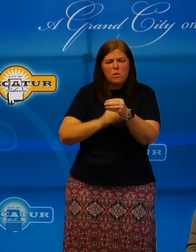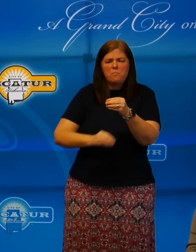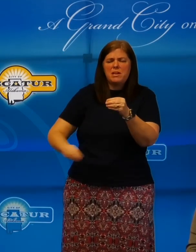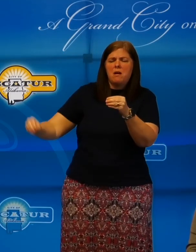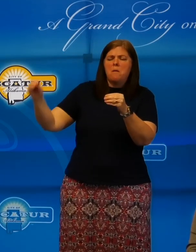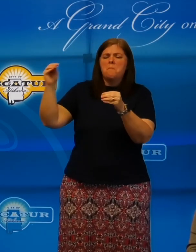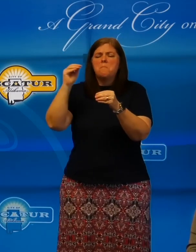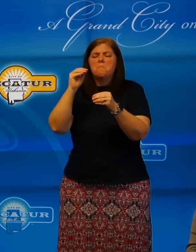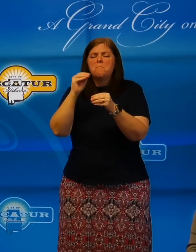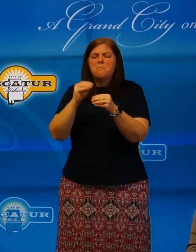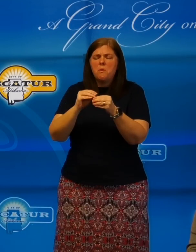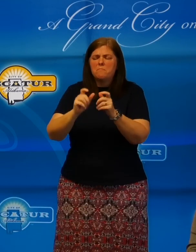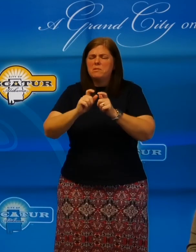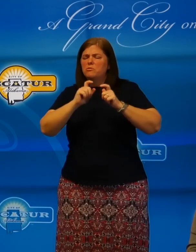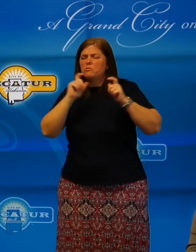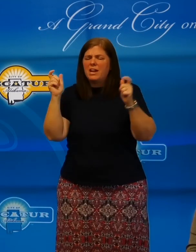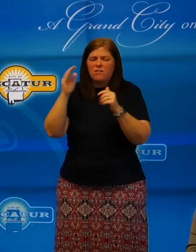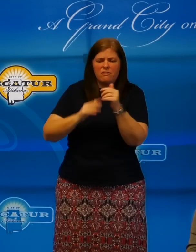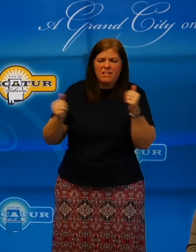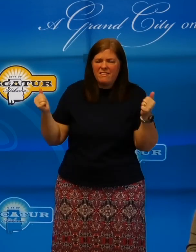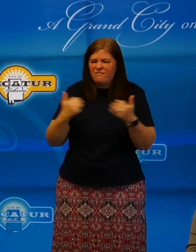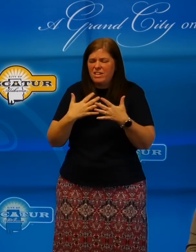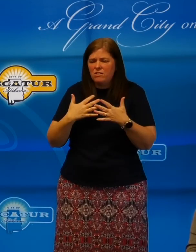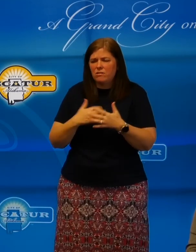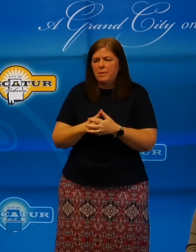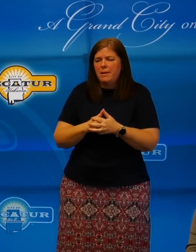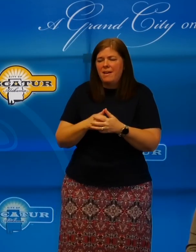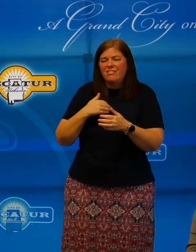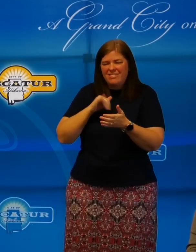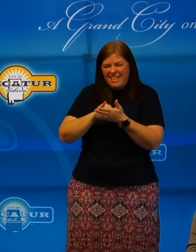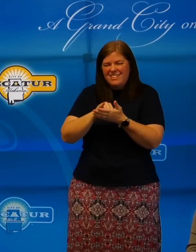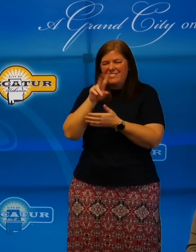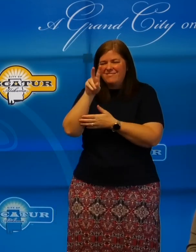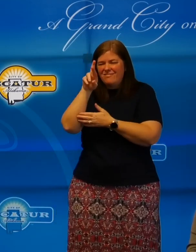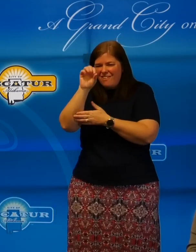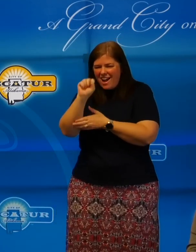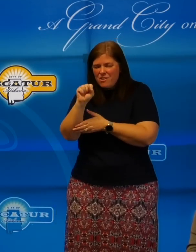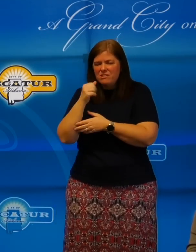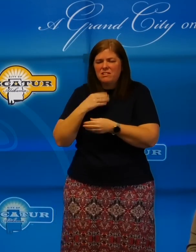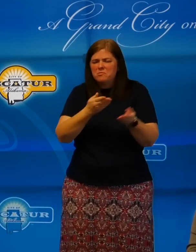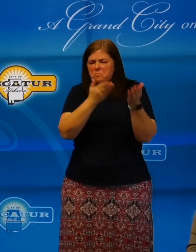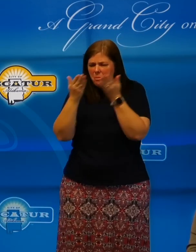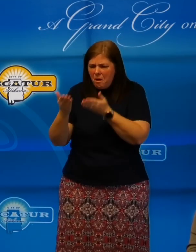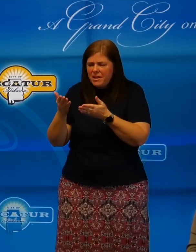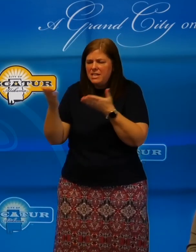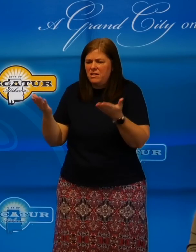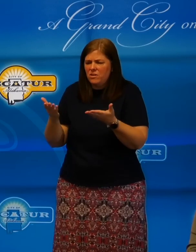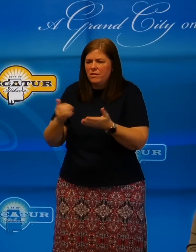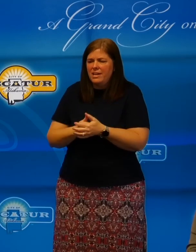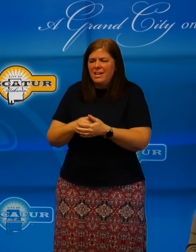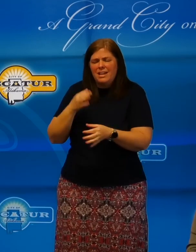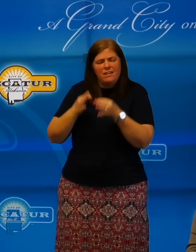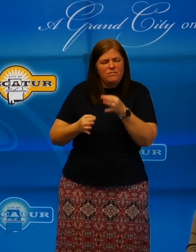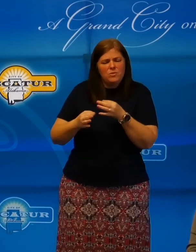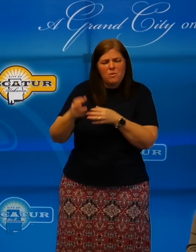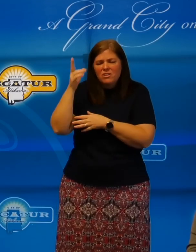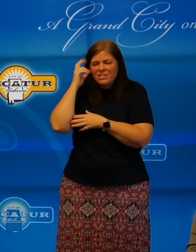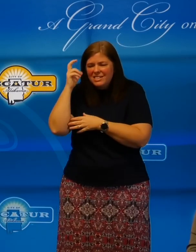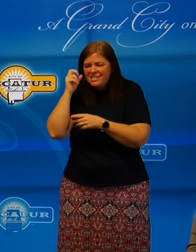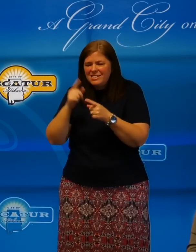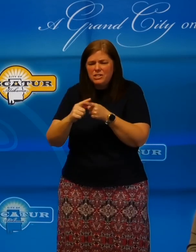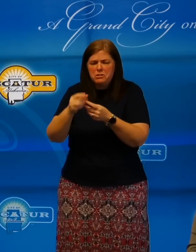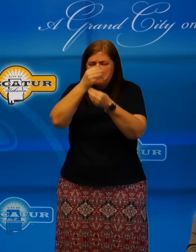COVID-19 has brought to our nation. And again, that fear, if you're sitting listening to CNN or Fox News